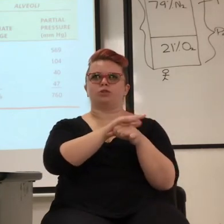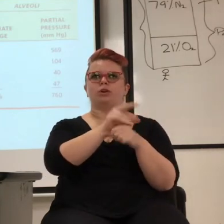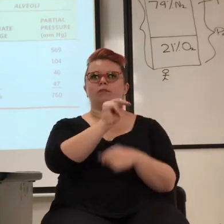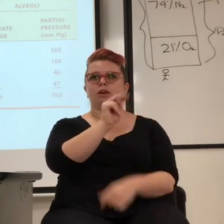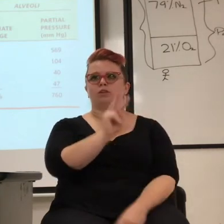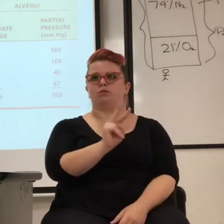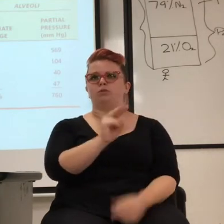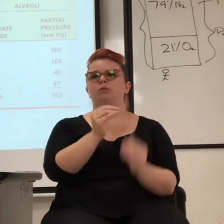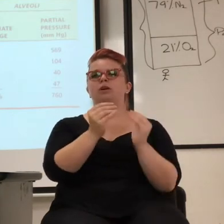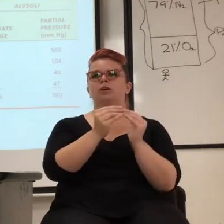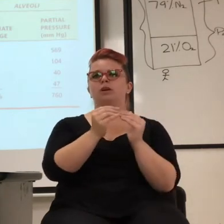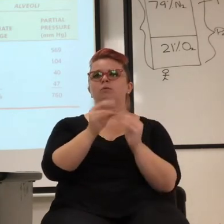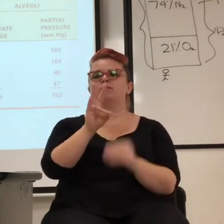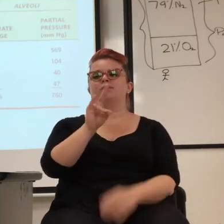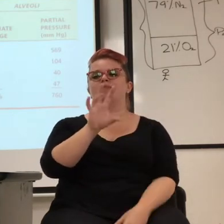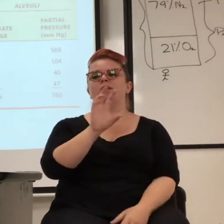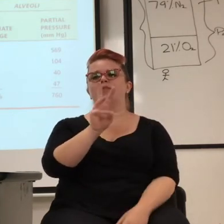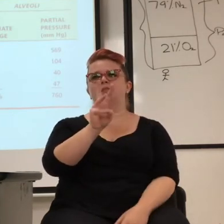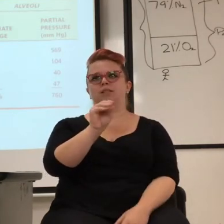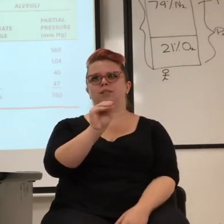equals 760,